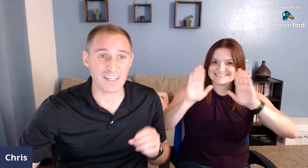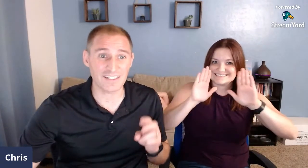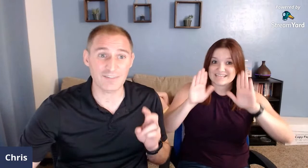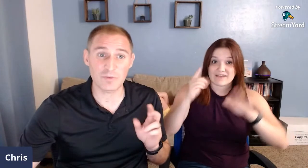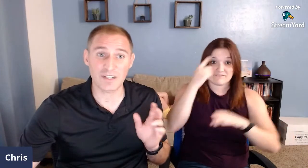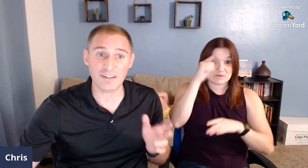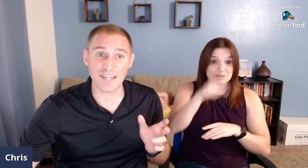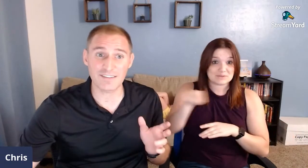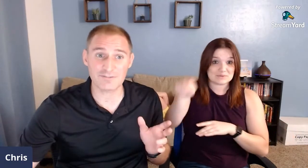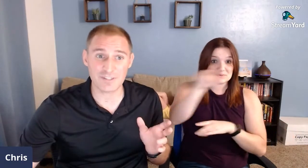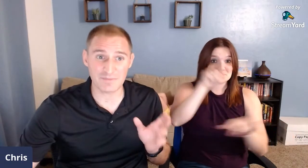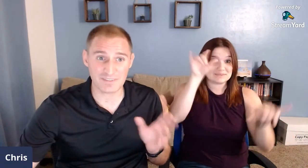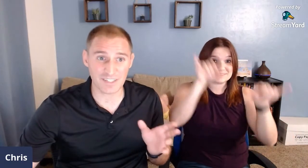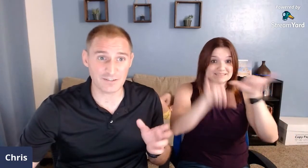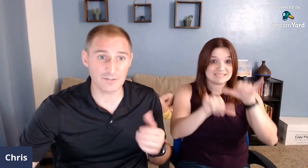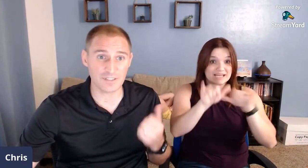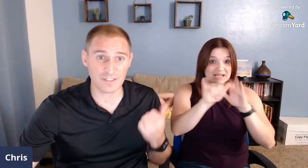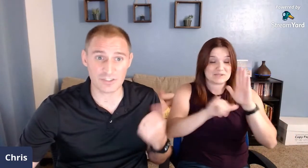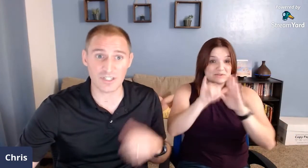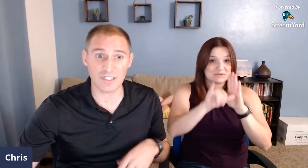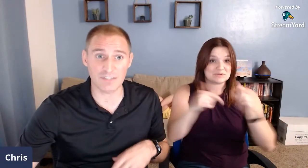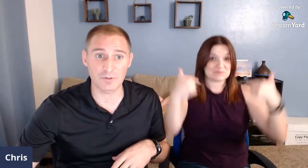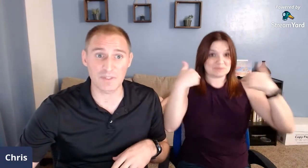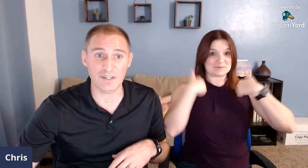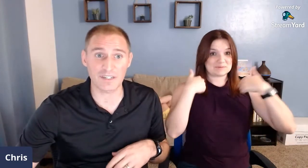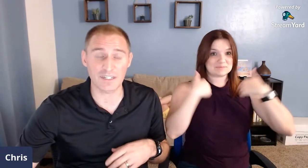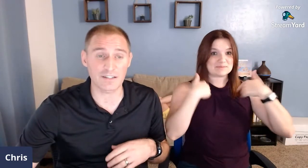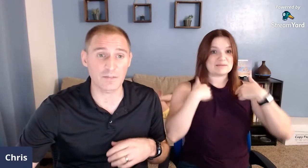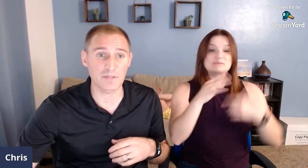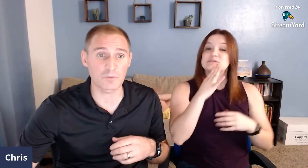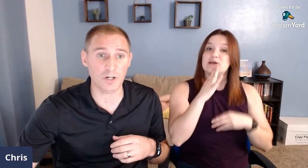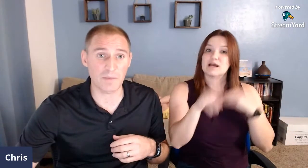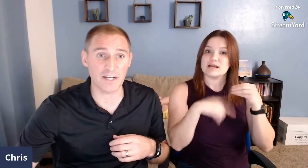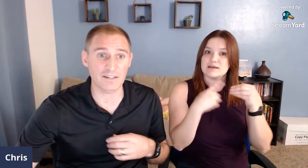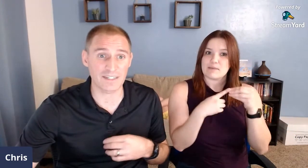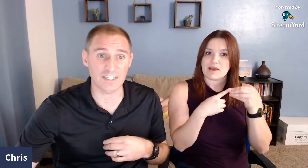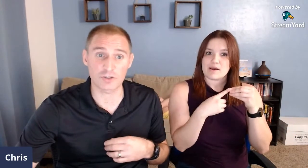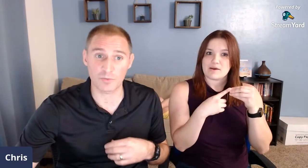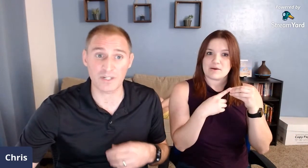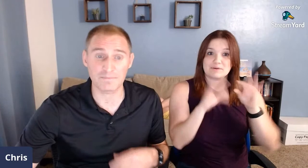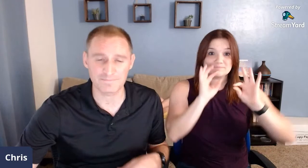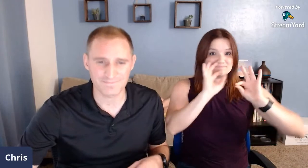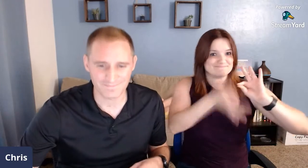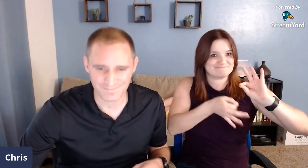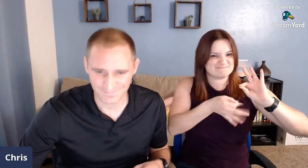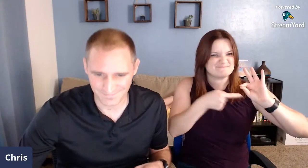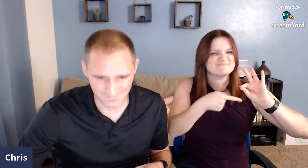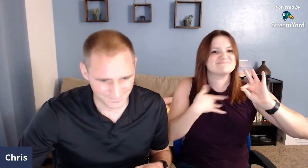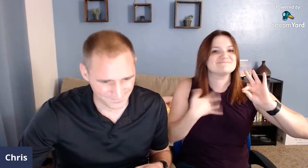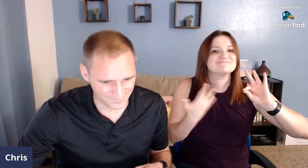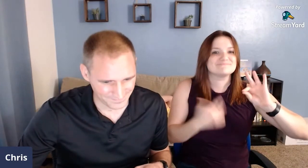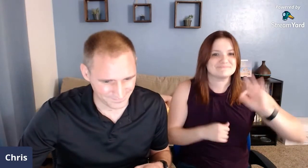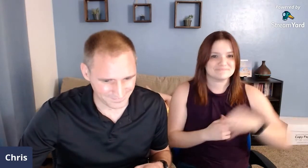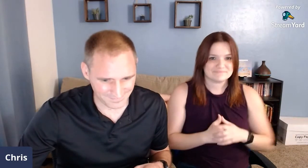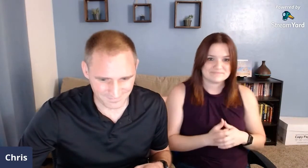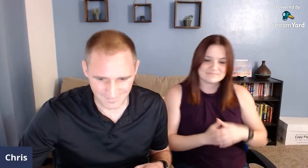rooms, and everybody on the live stream. Stay tuned, and Johnny will be talking a little bit more about interpreting.